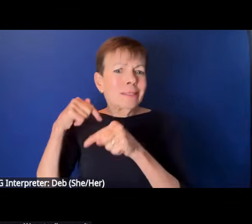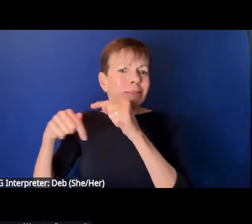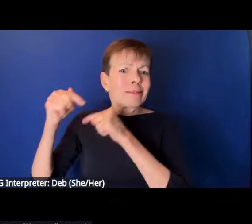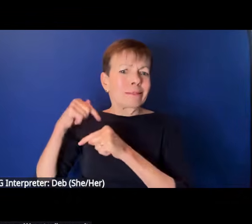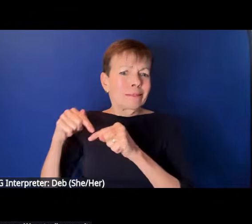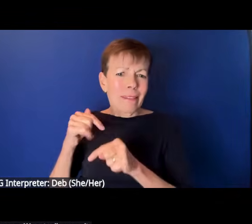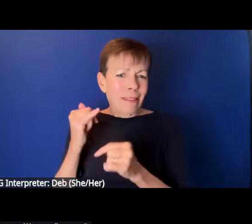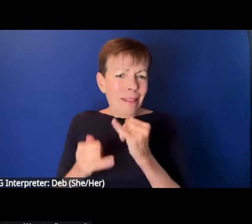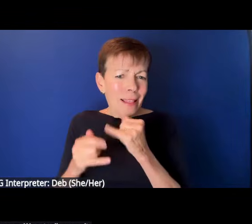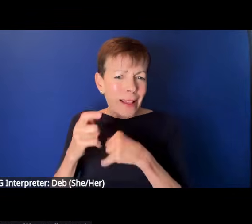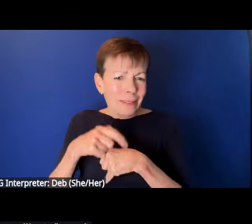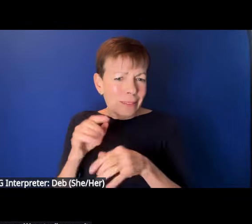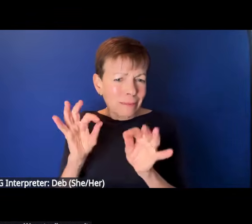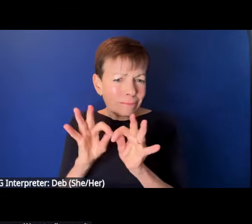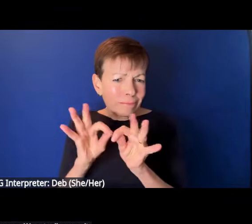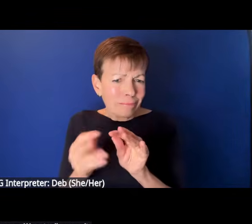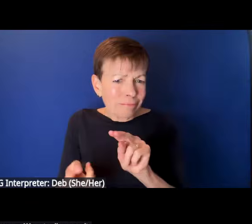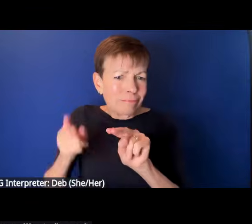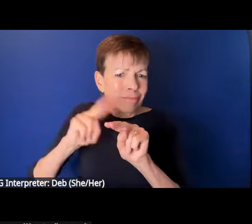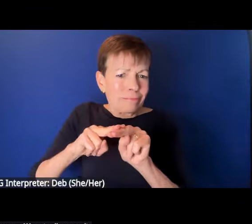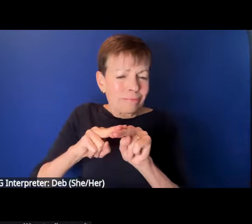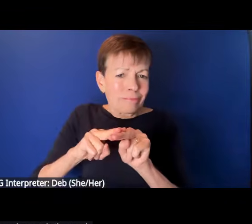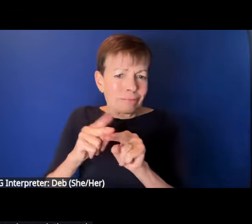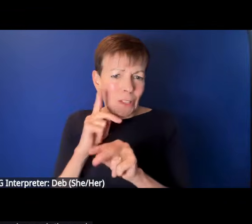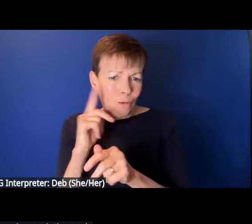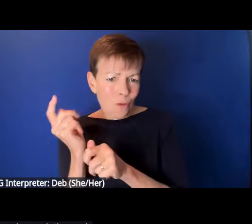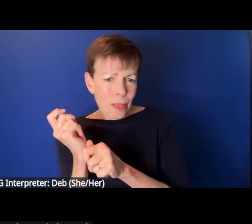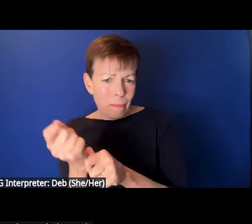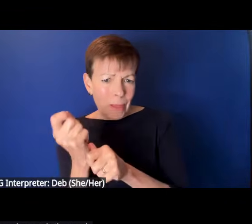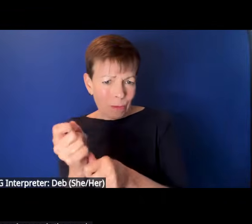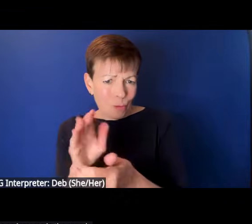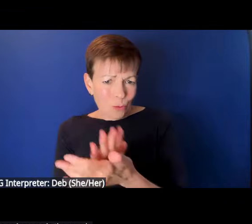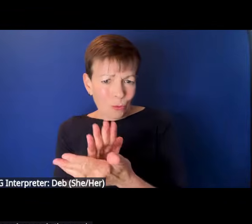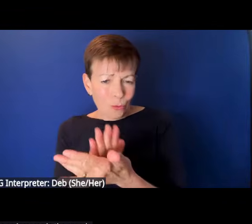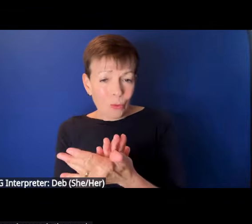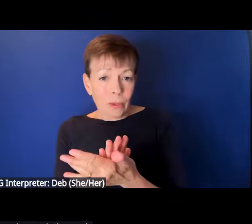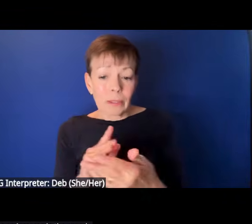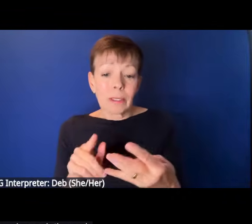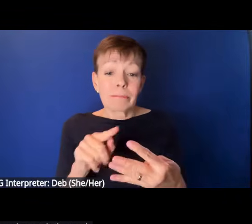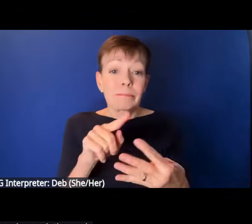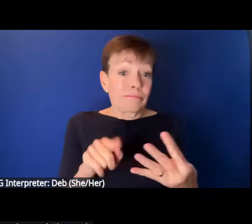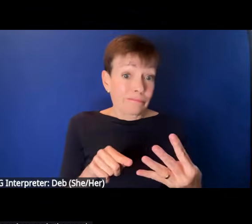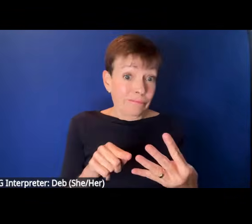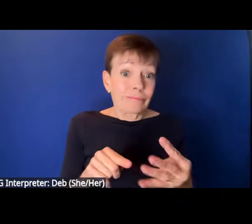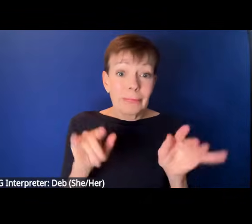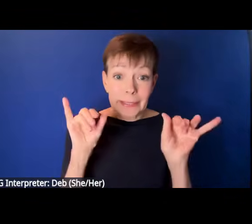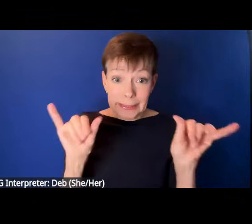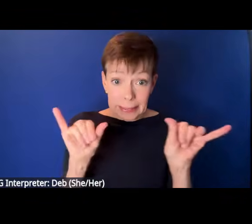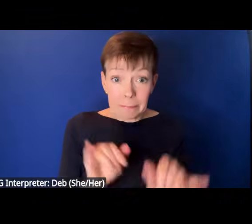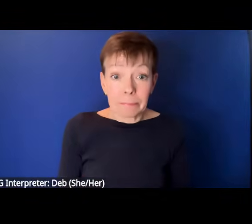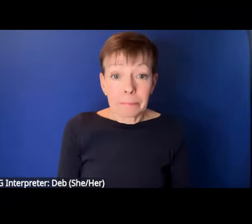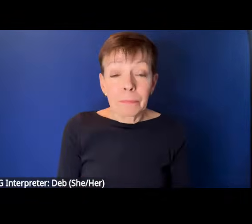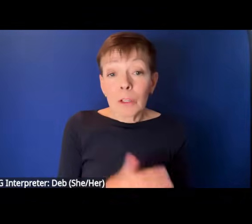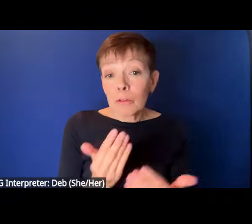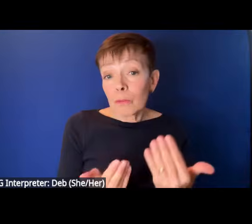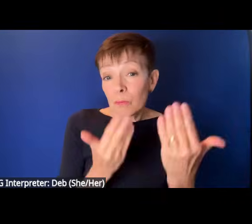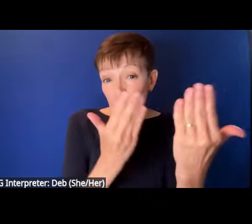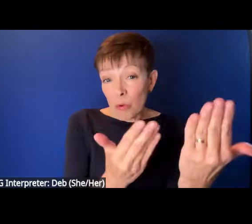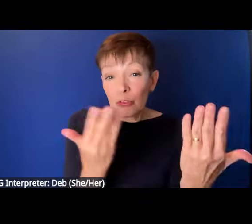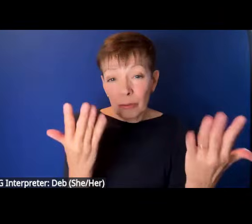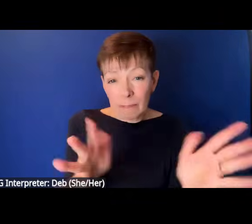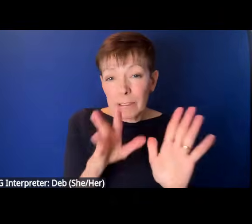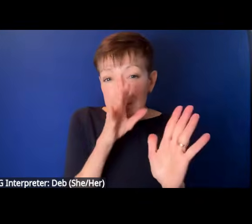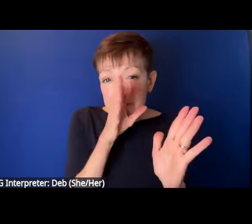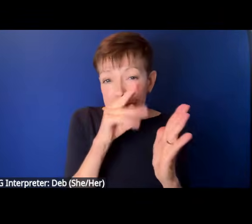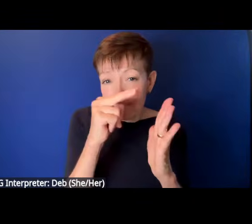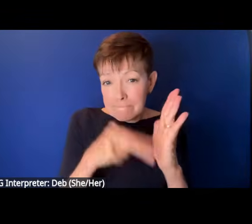this fee. And the rest of them are the same as before. So the recommended motion was adopted.